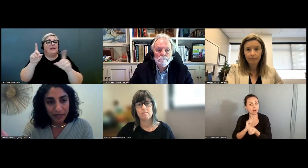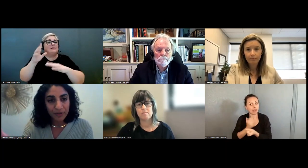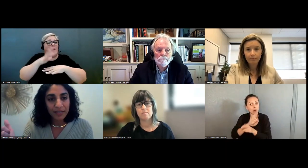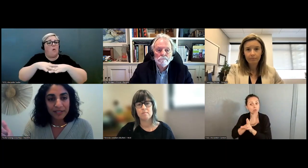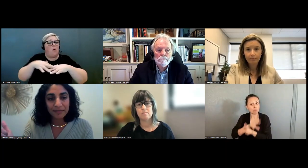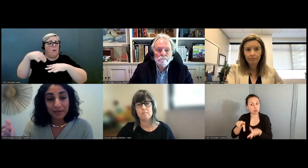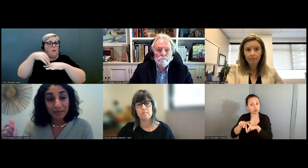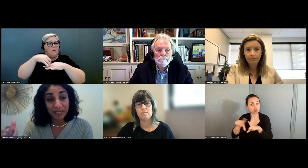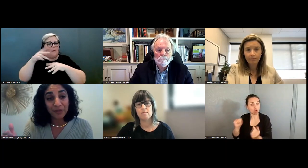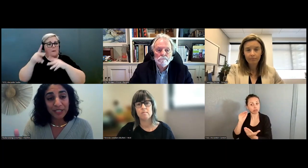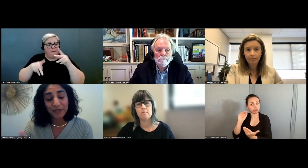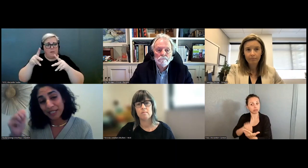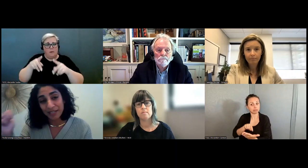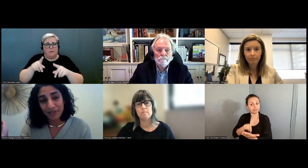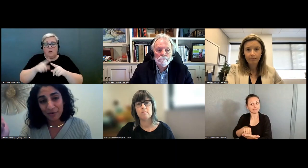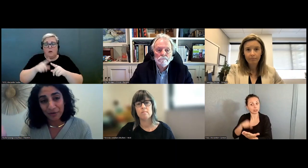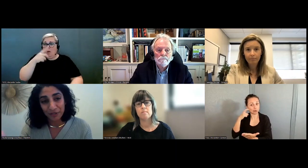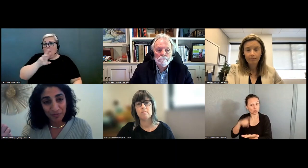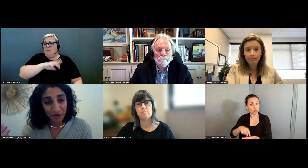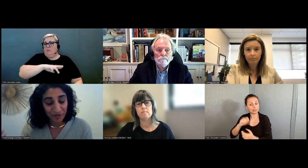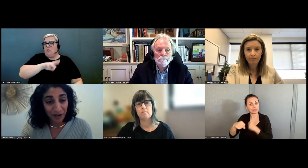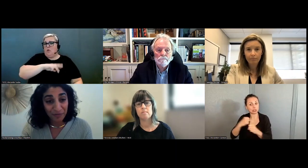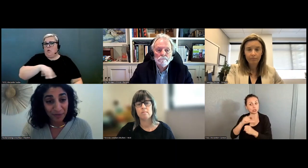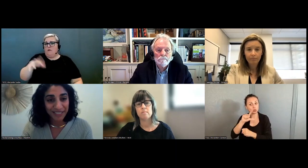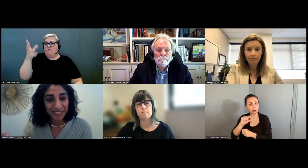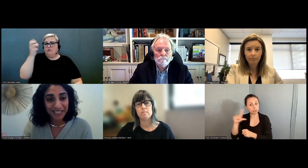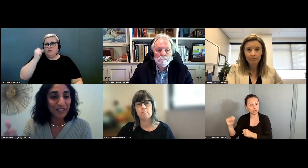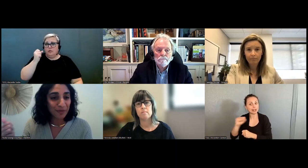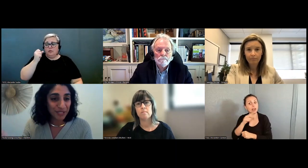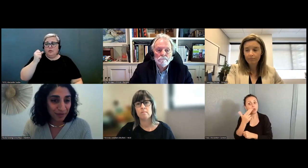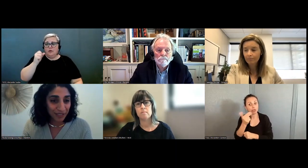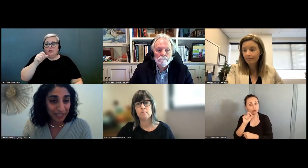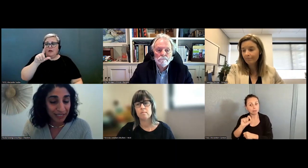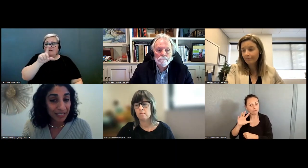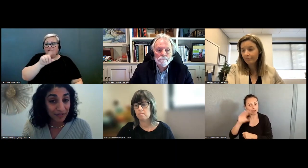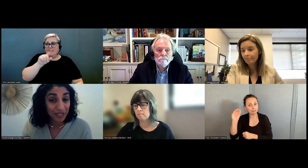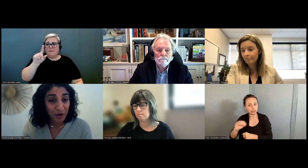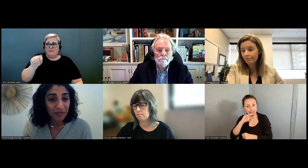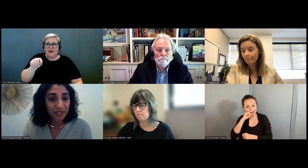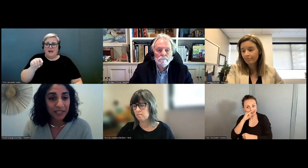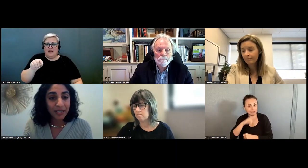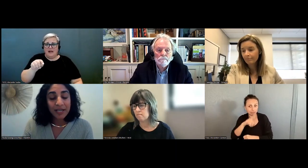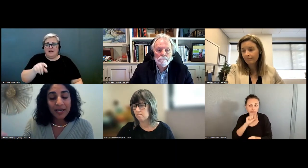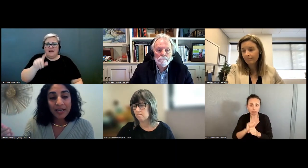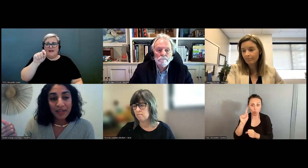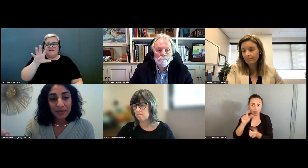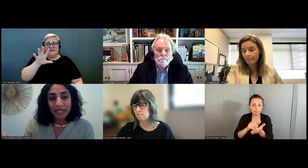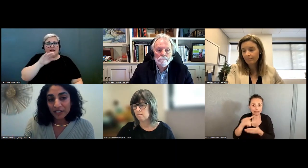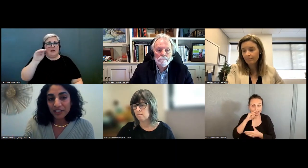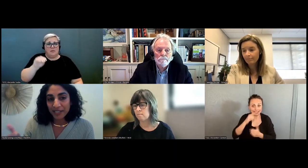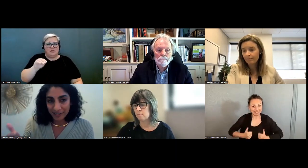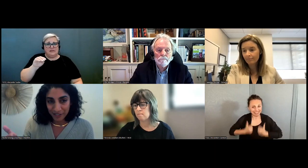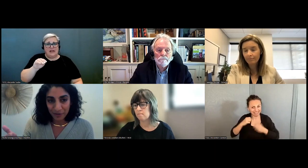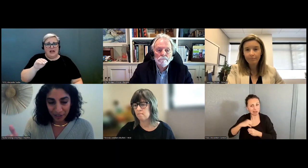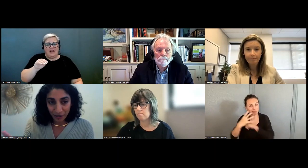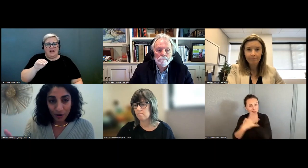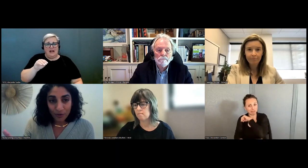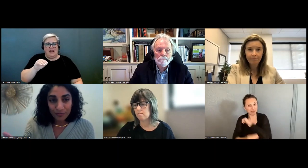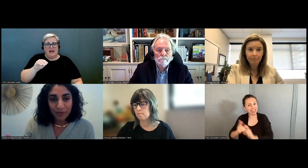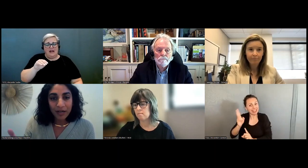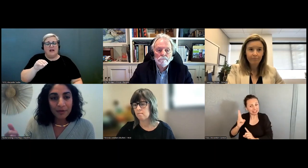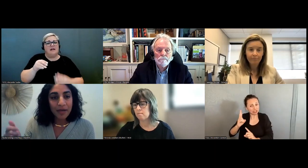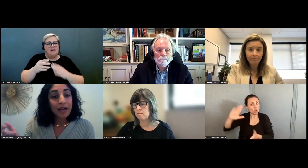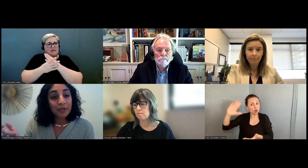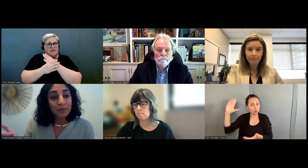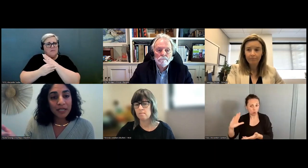also found that in 2020, even though 13.5% of kids, almost 1 million kids, lived in poverty, that was actually a historic